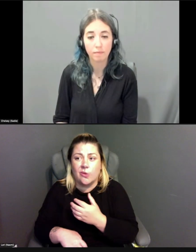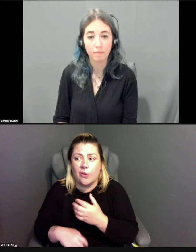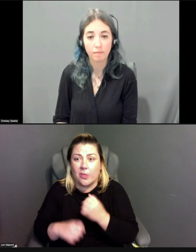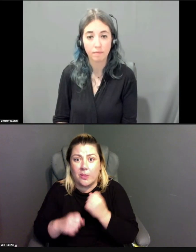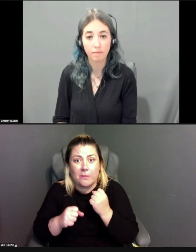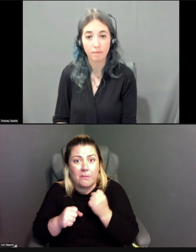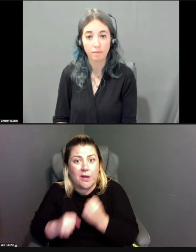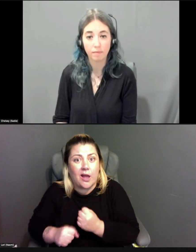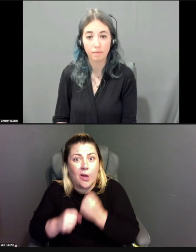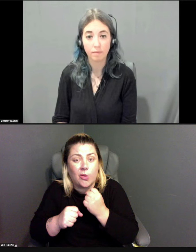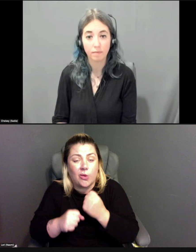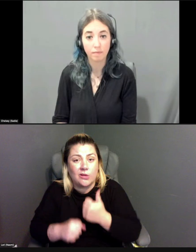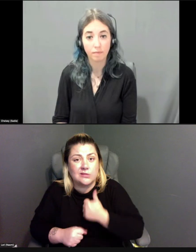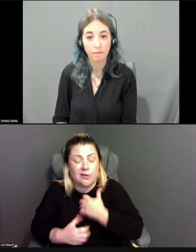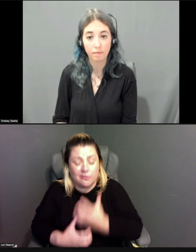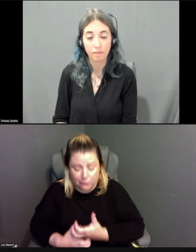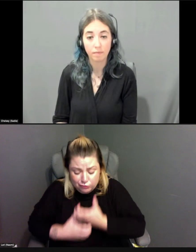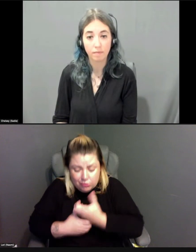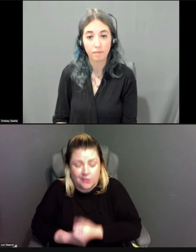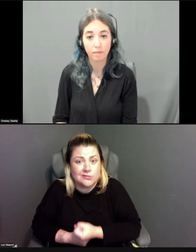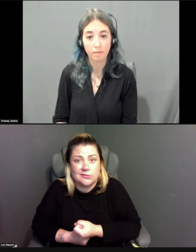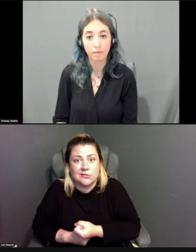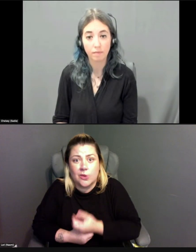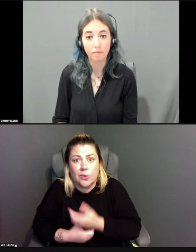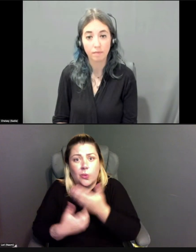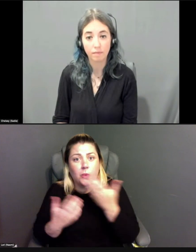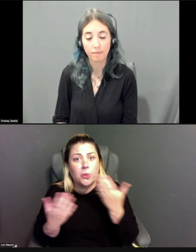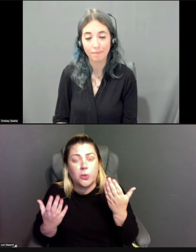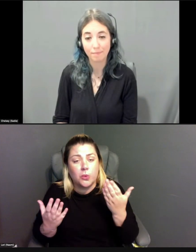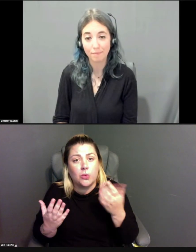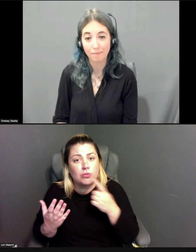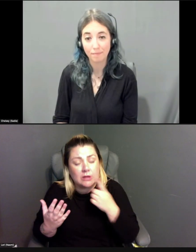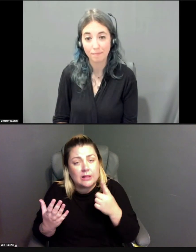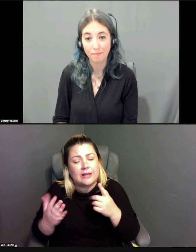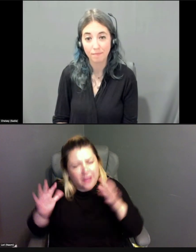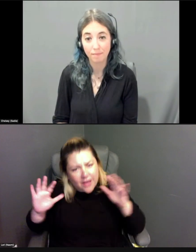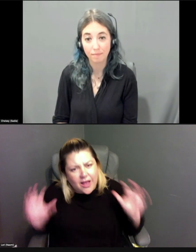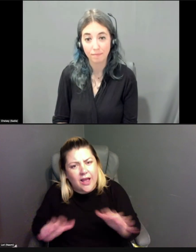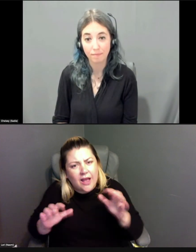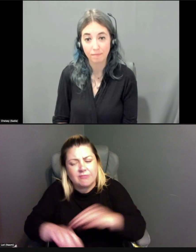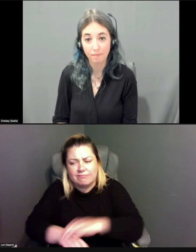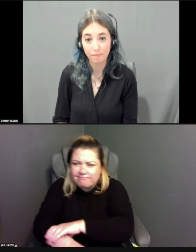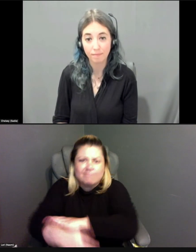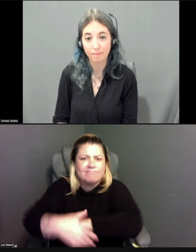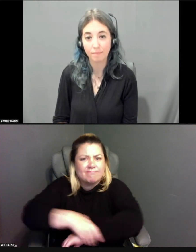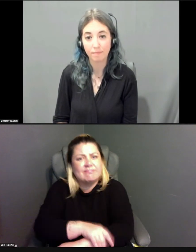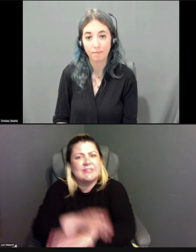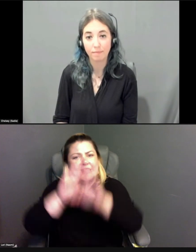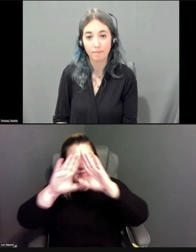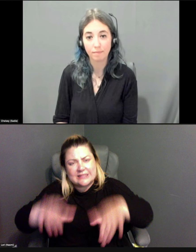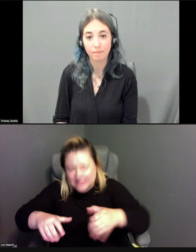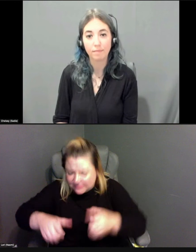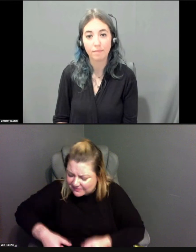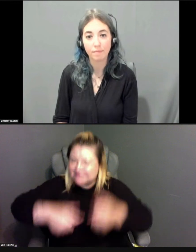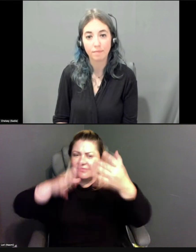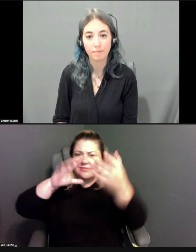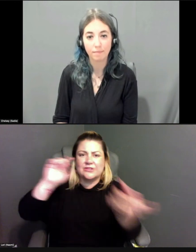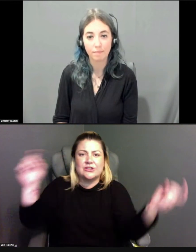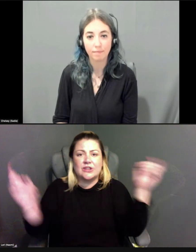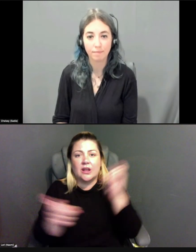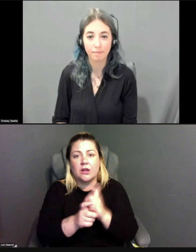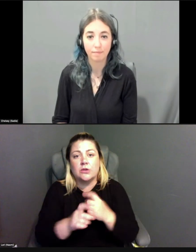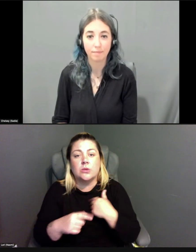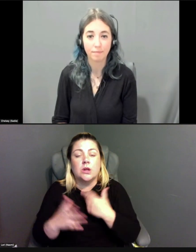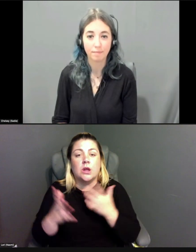and like belief in ourselves to actually take action to change these systems at their root. It